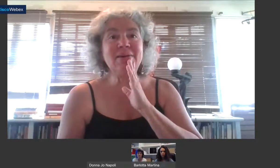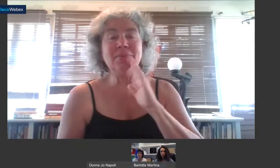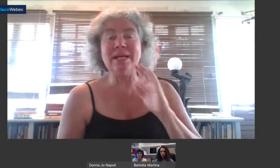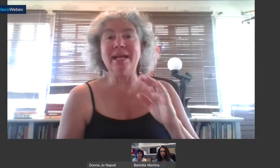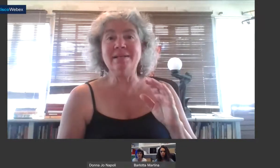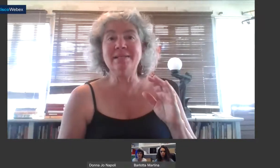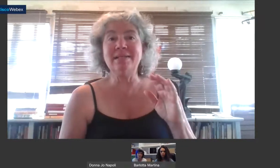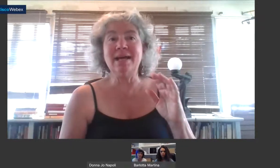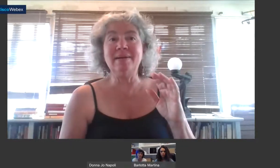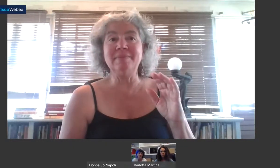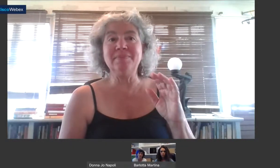What else?